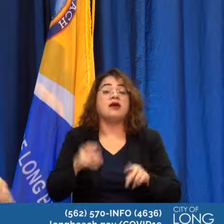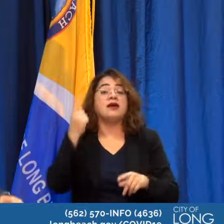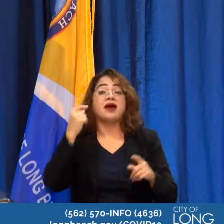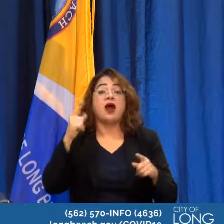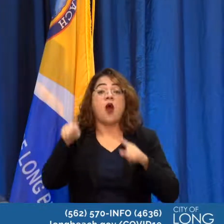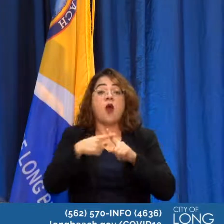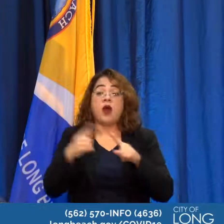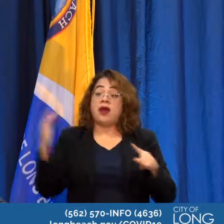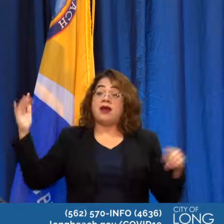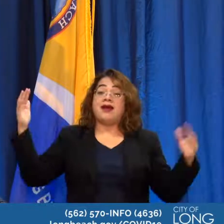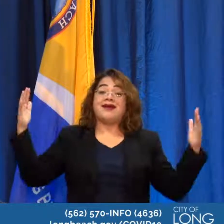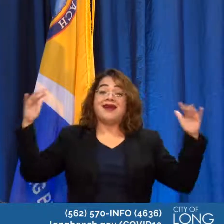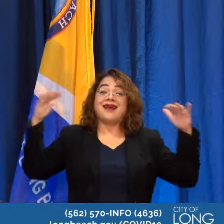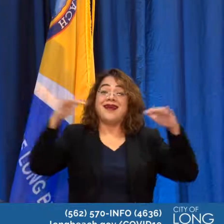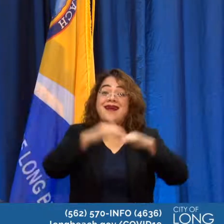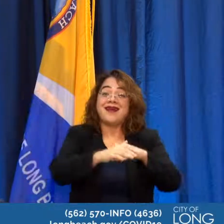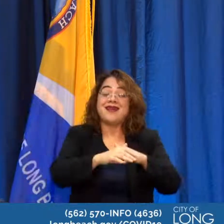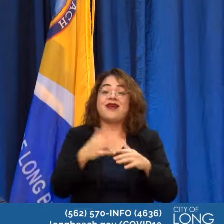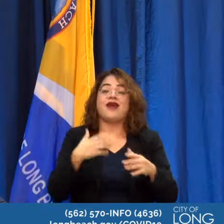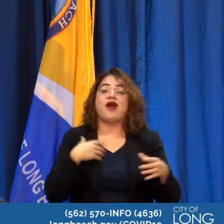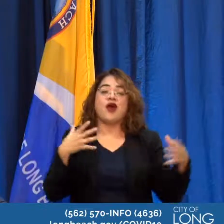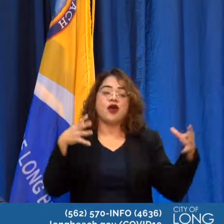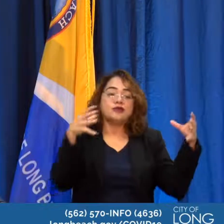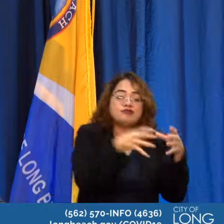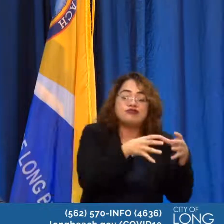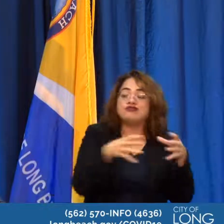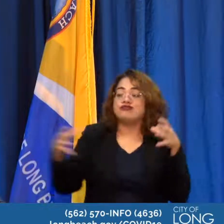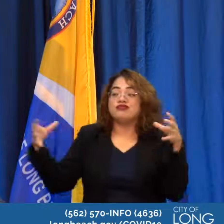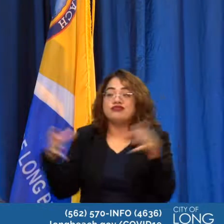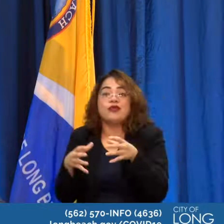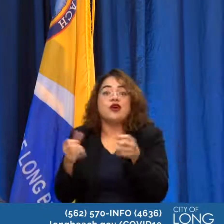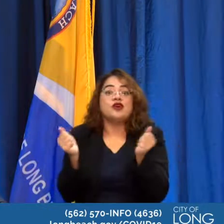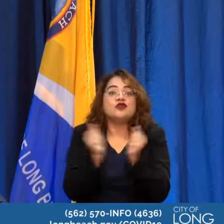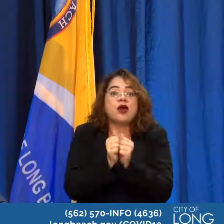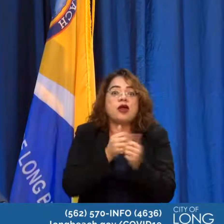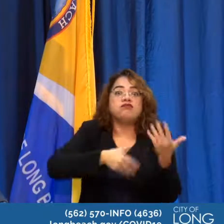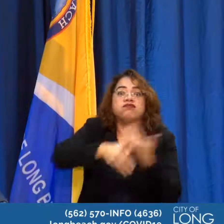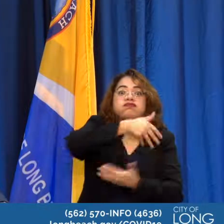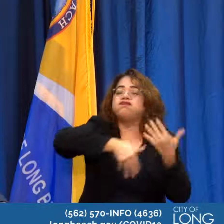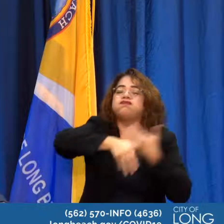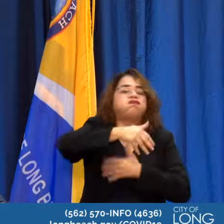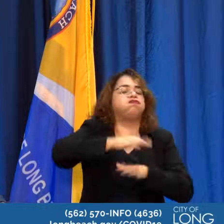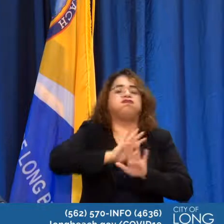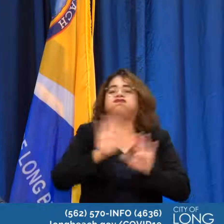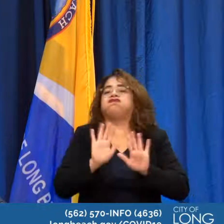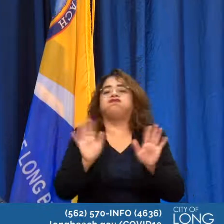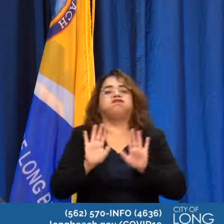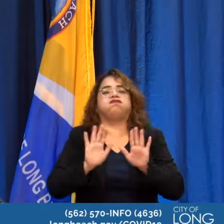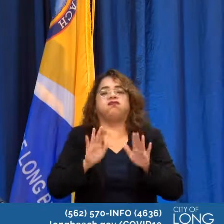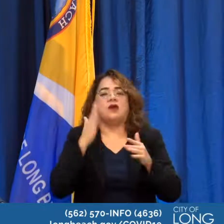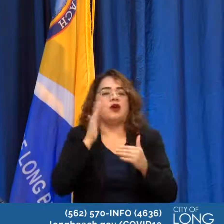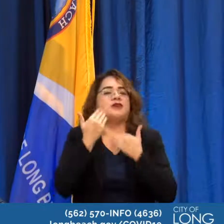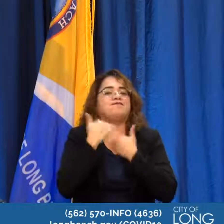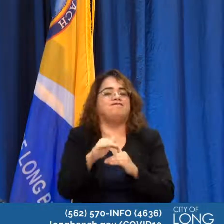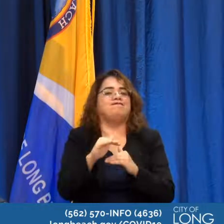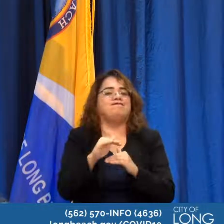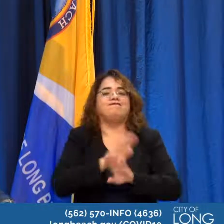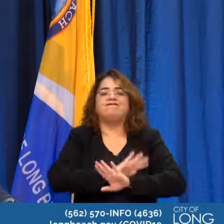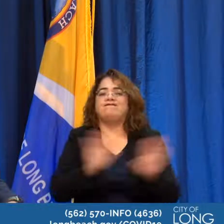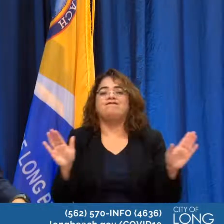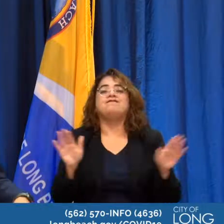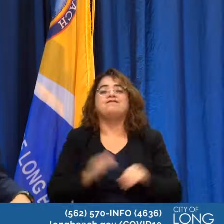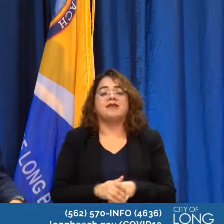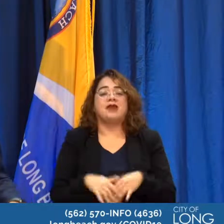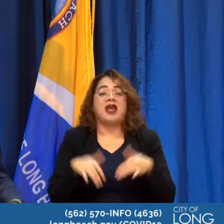lot of the transmission is happening. So that will be in place moving forward. We also know that we are limiting